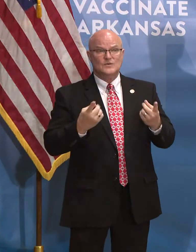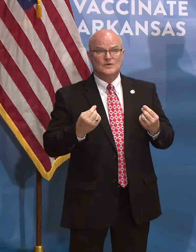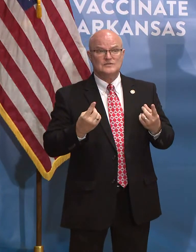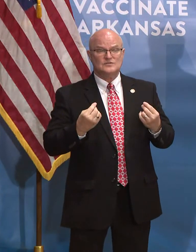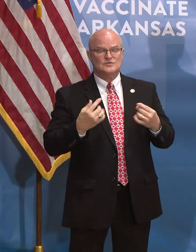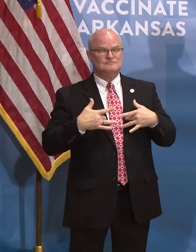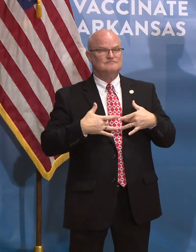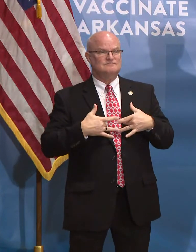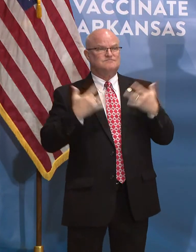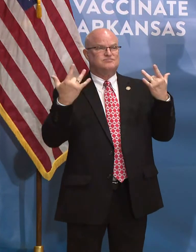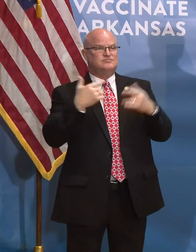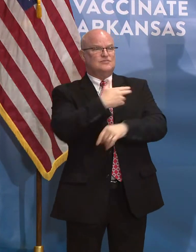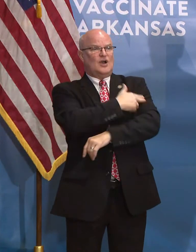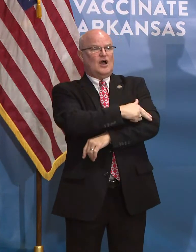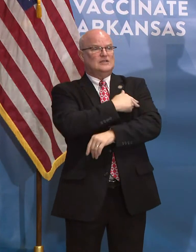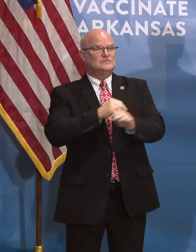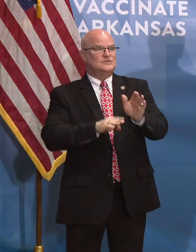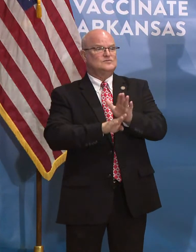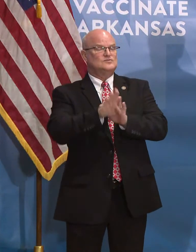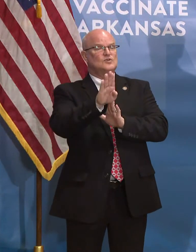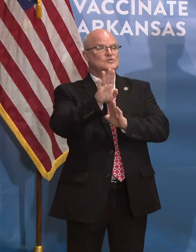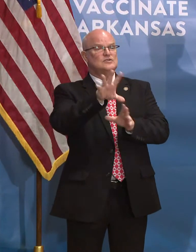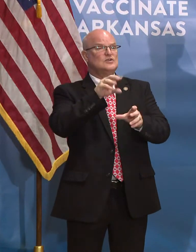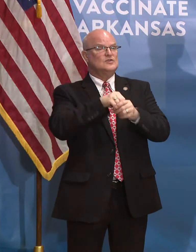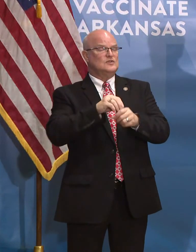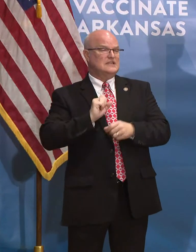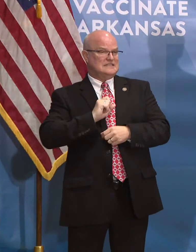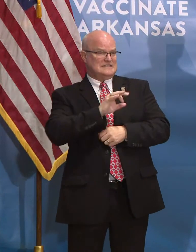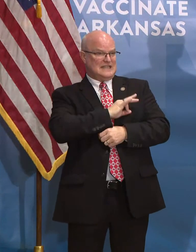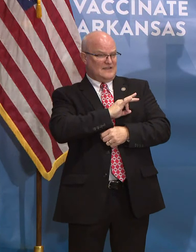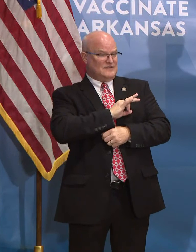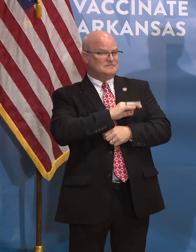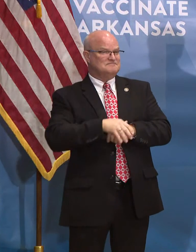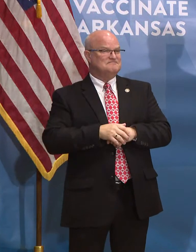in the event there is a hospital surge, including the staffing aspect.